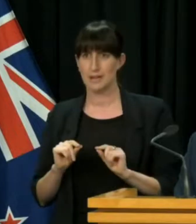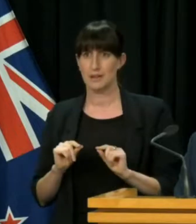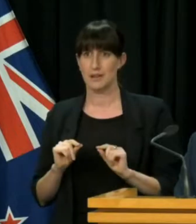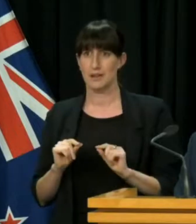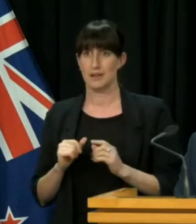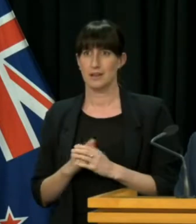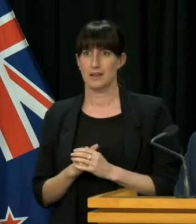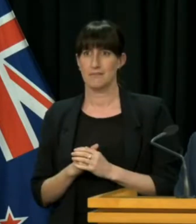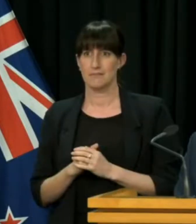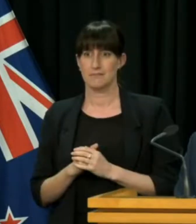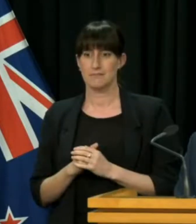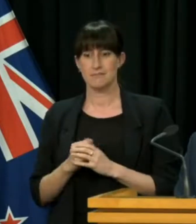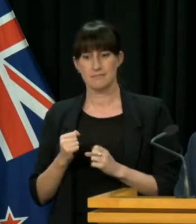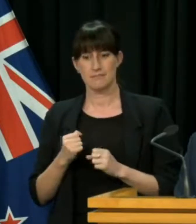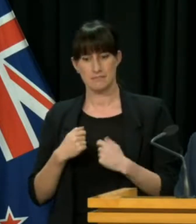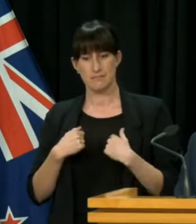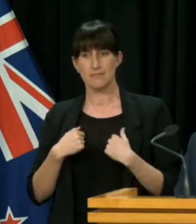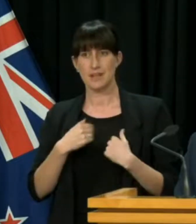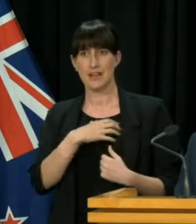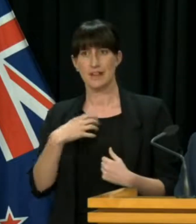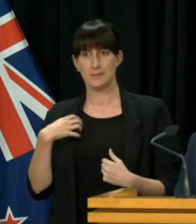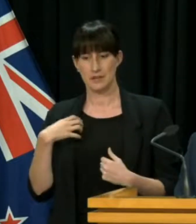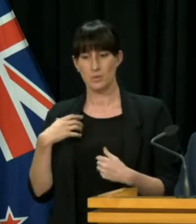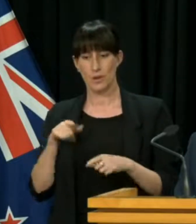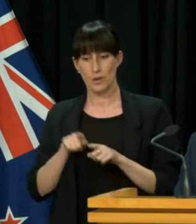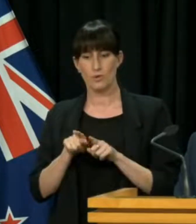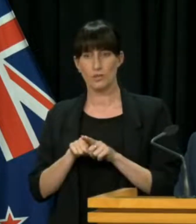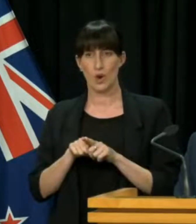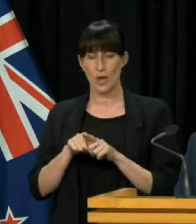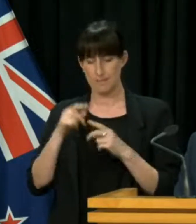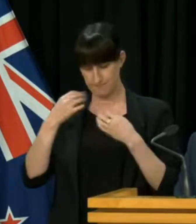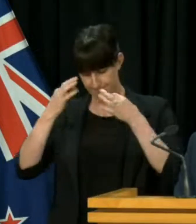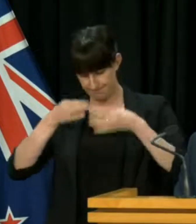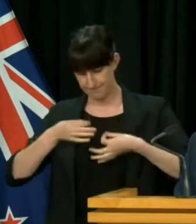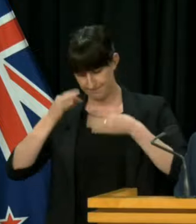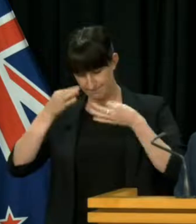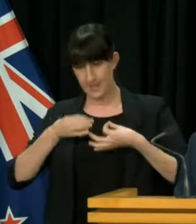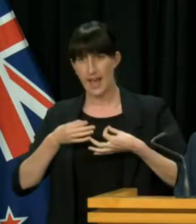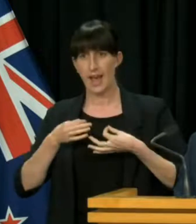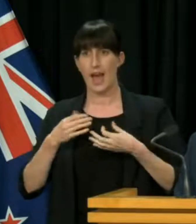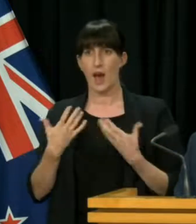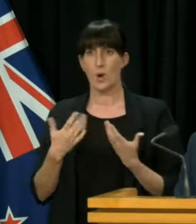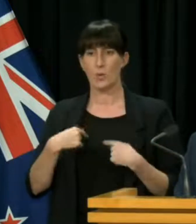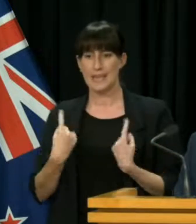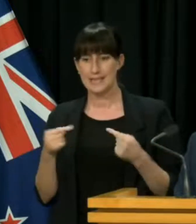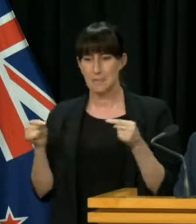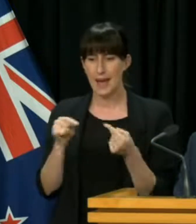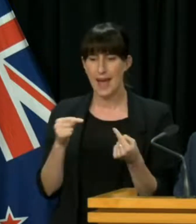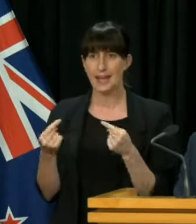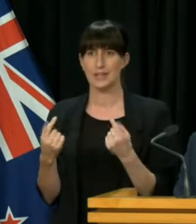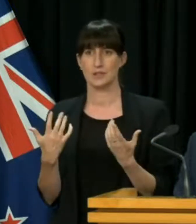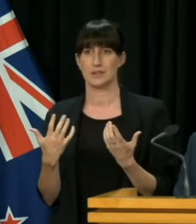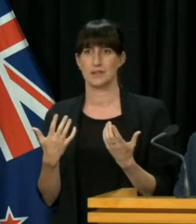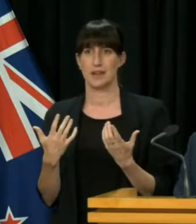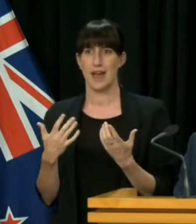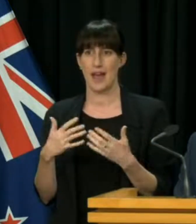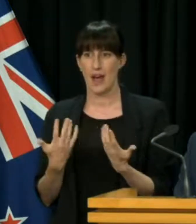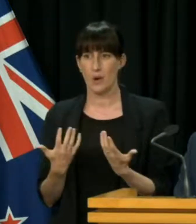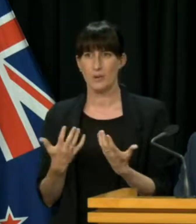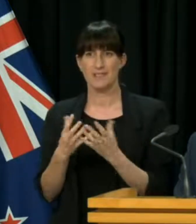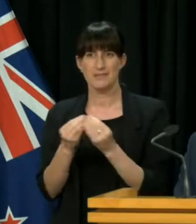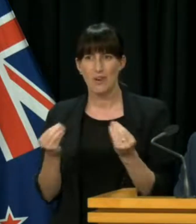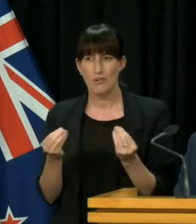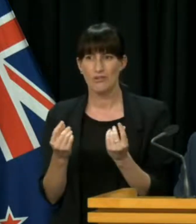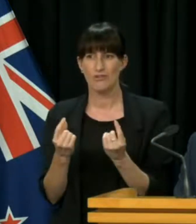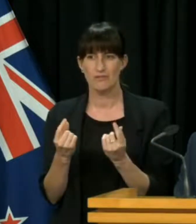at our place in some of the debates around social cohesion and some of the debates around redress. And so, obviously their decision,